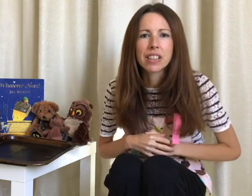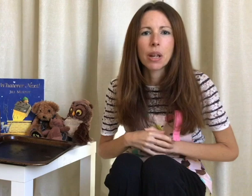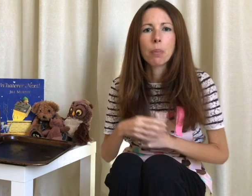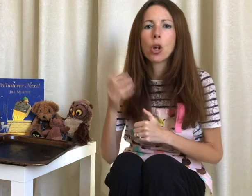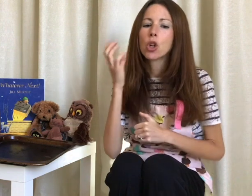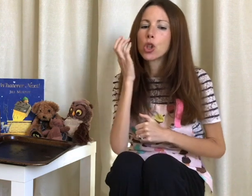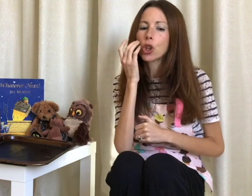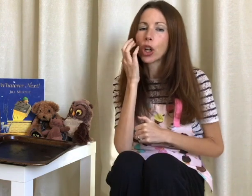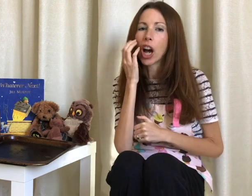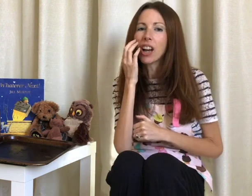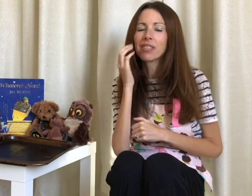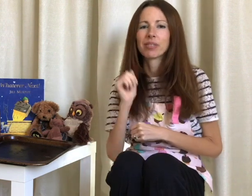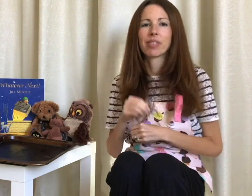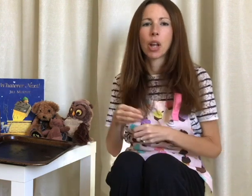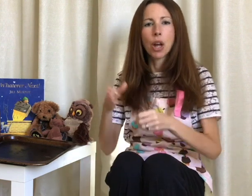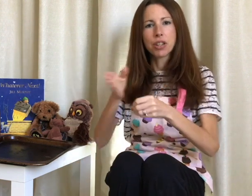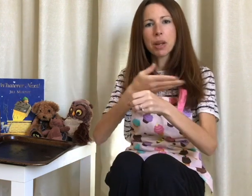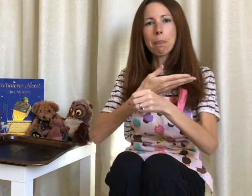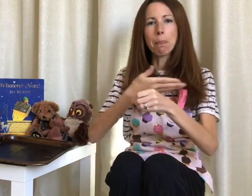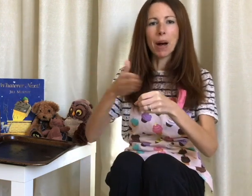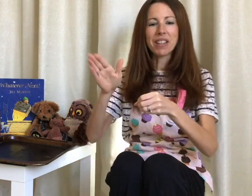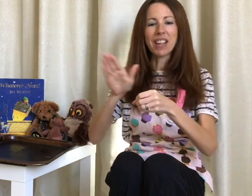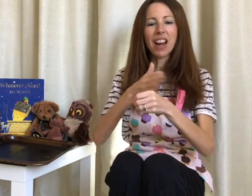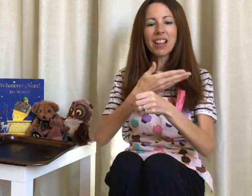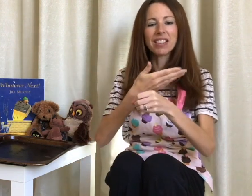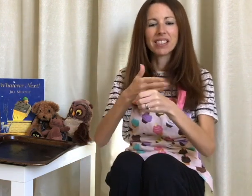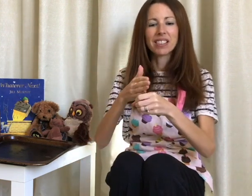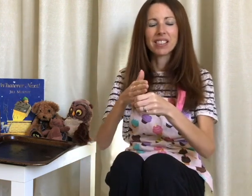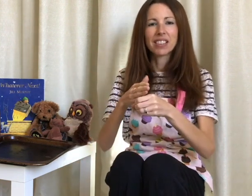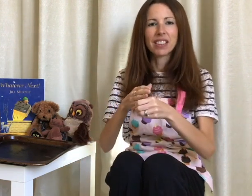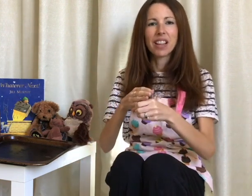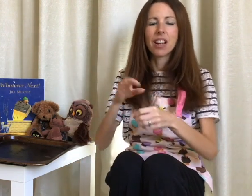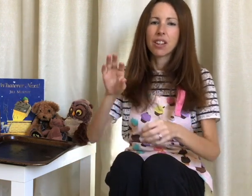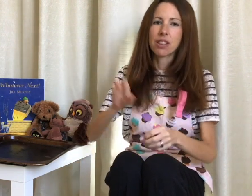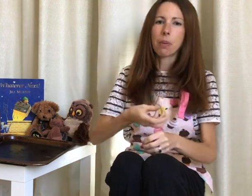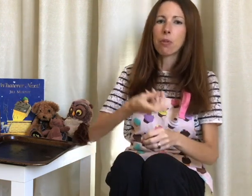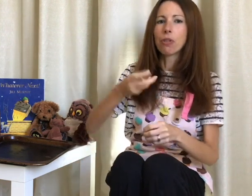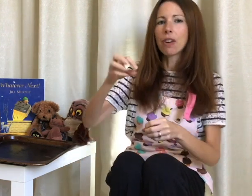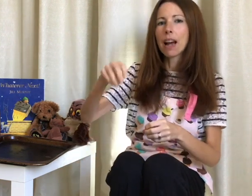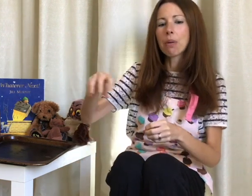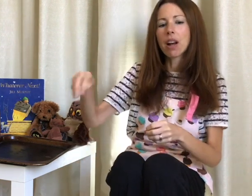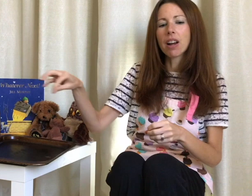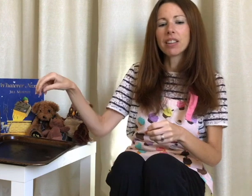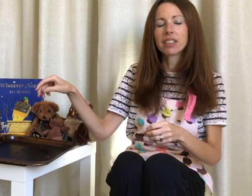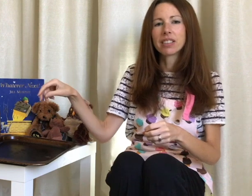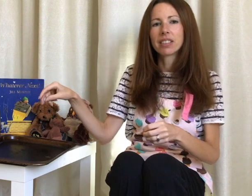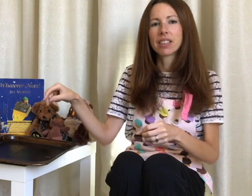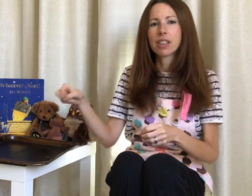some sugar, some butter, some flour,